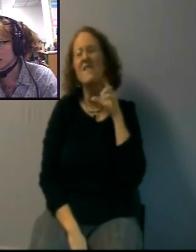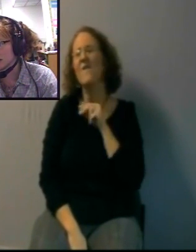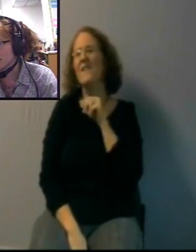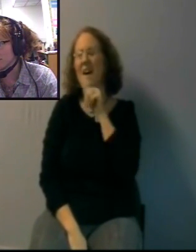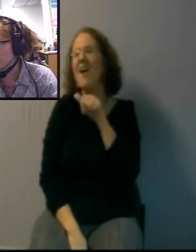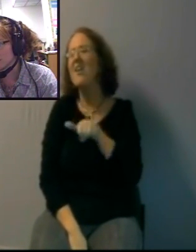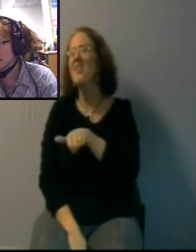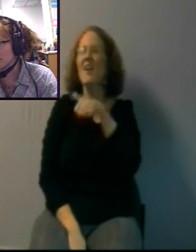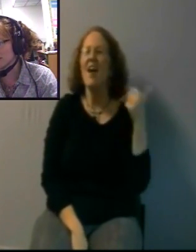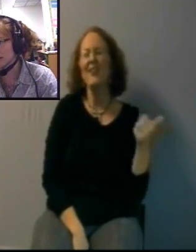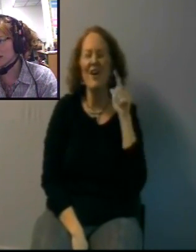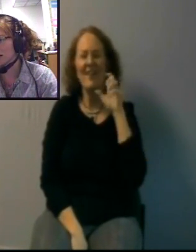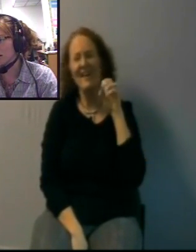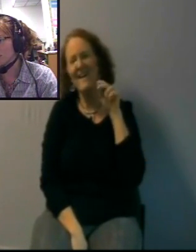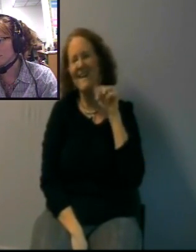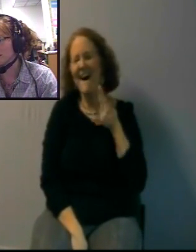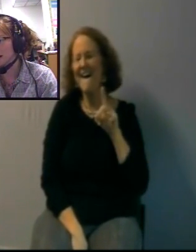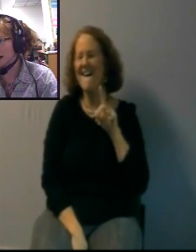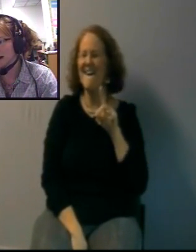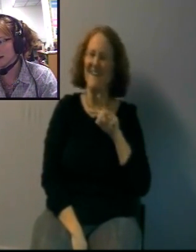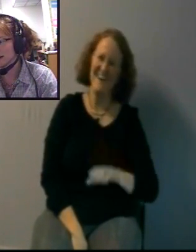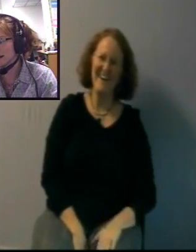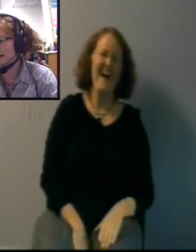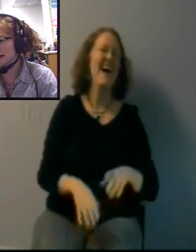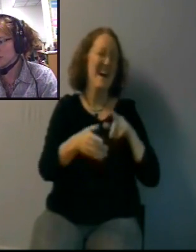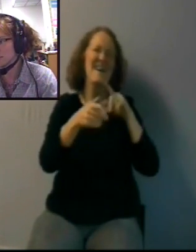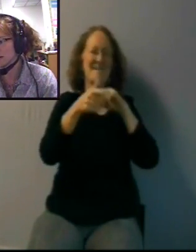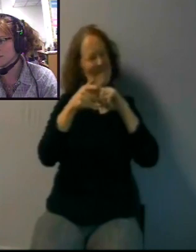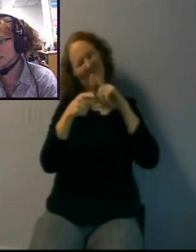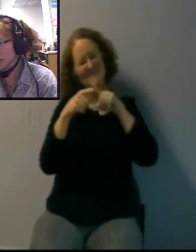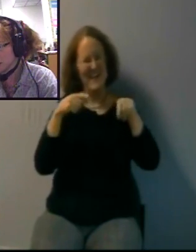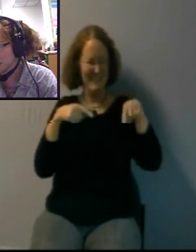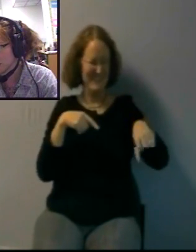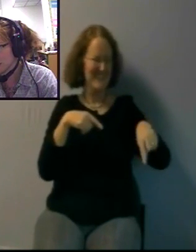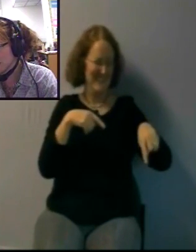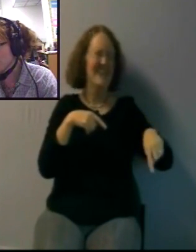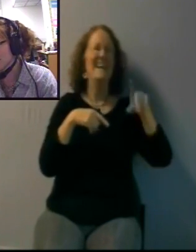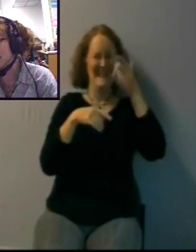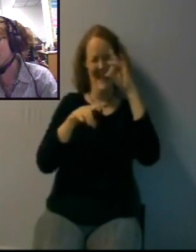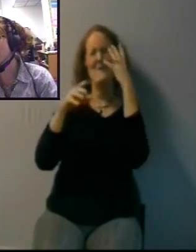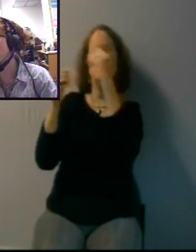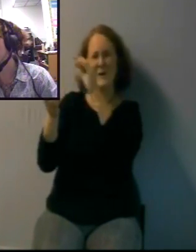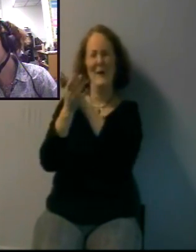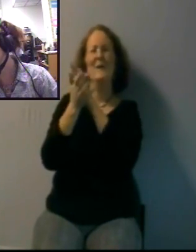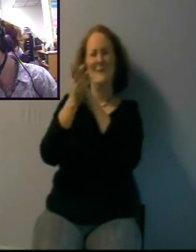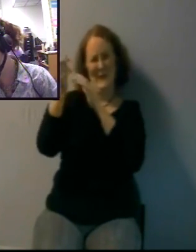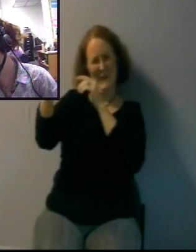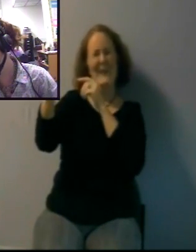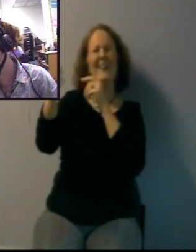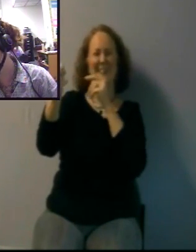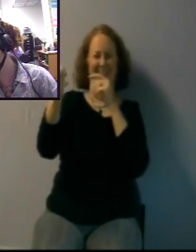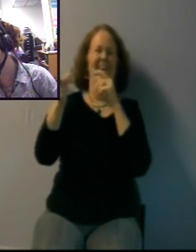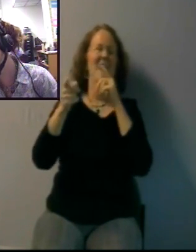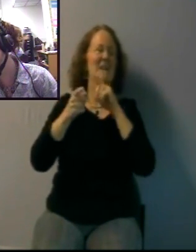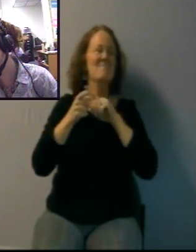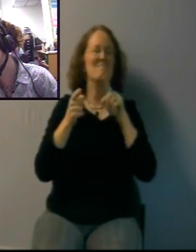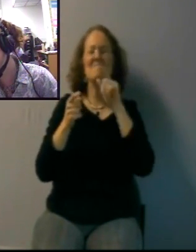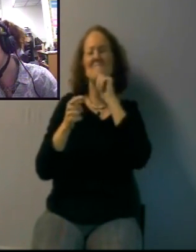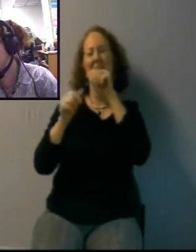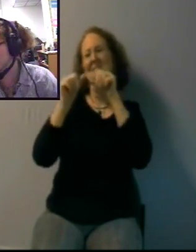my former teacher's like, "Oh my, not another one of you." So, anyways, and he's 8 years old now, and he now